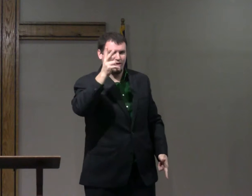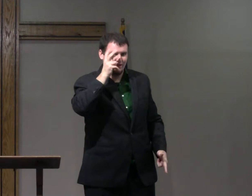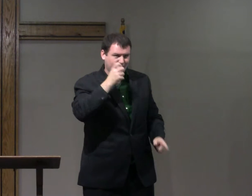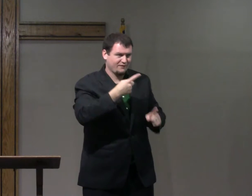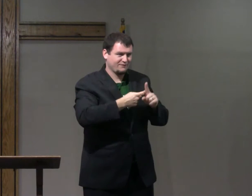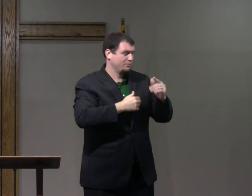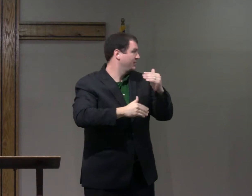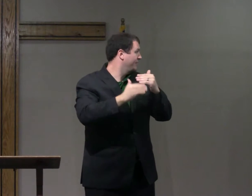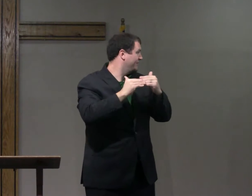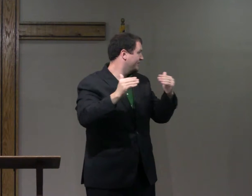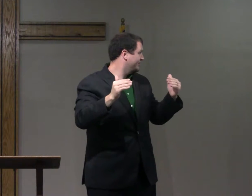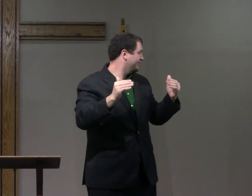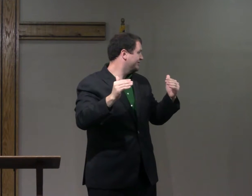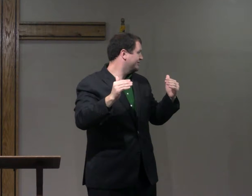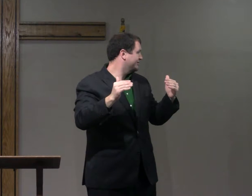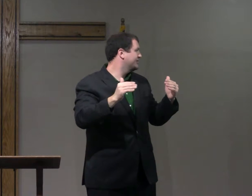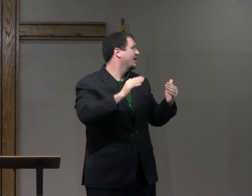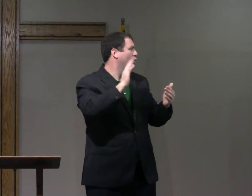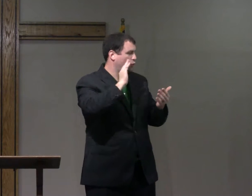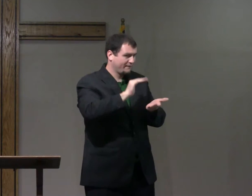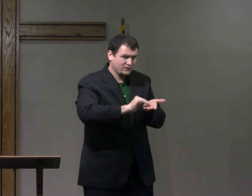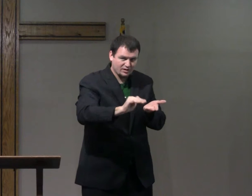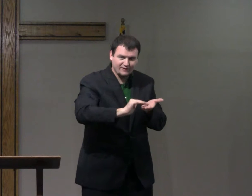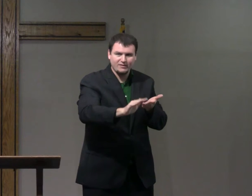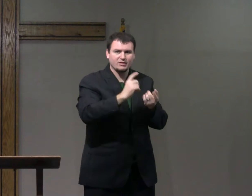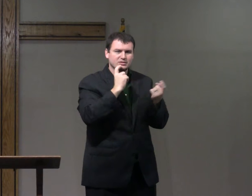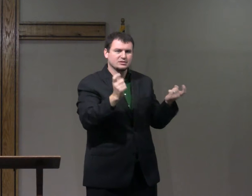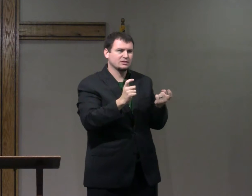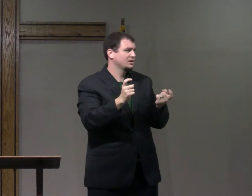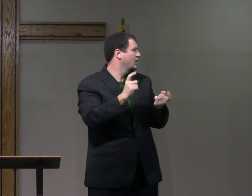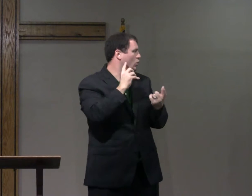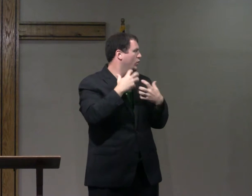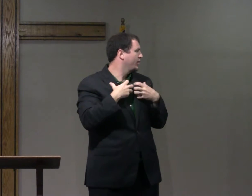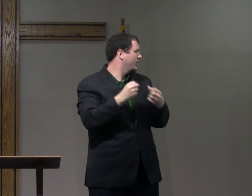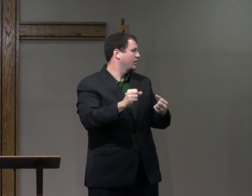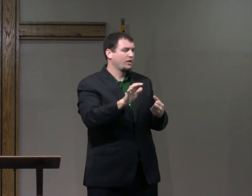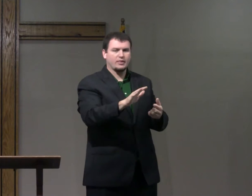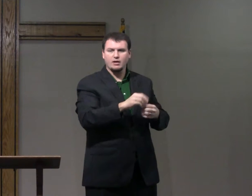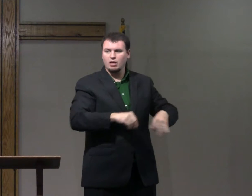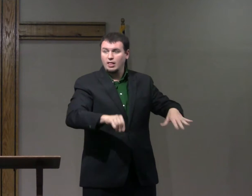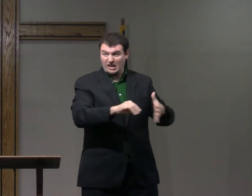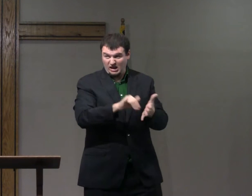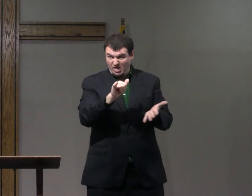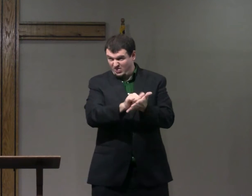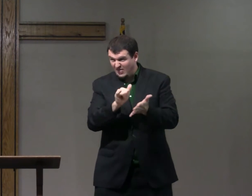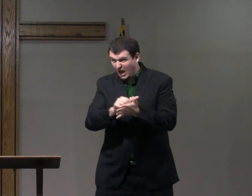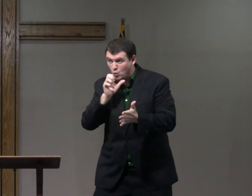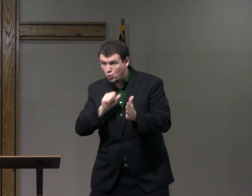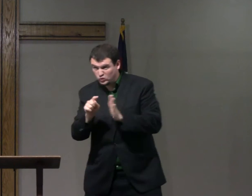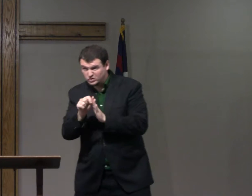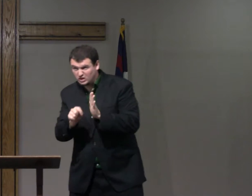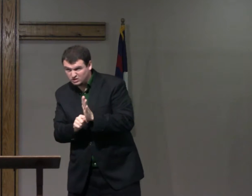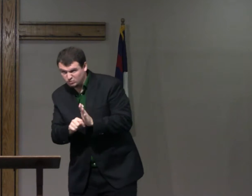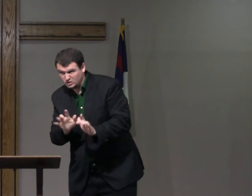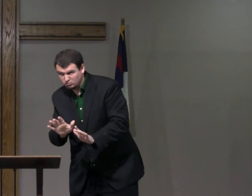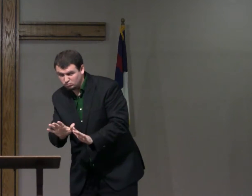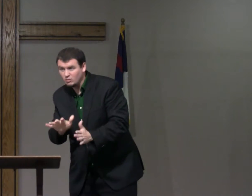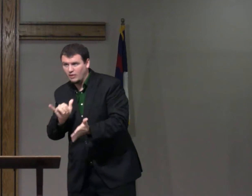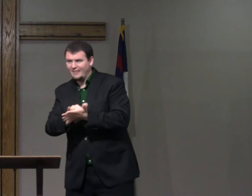will I hear from heaven and will forgive their sin and will heal their land. That